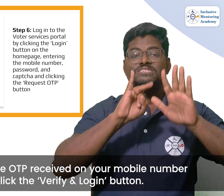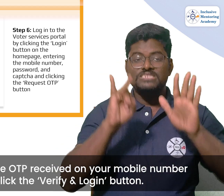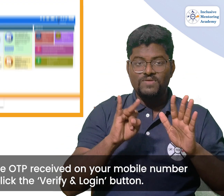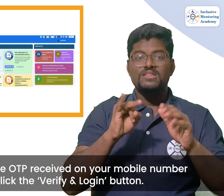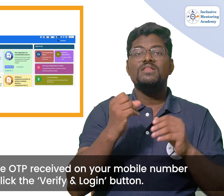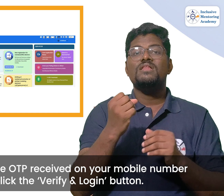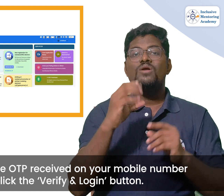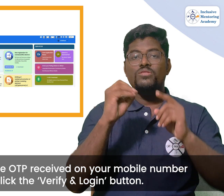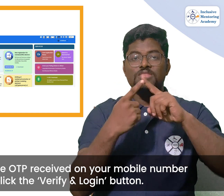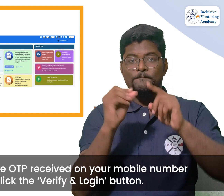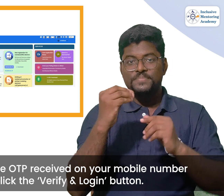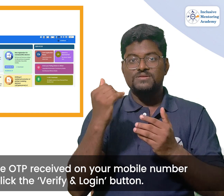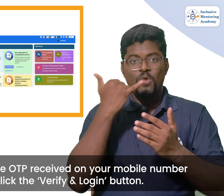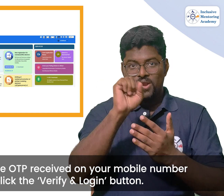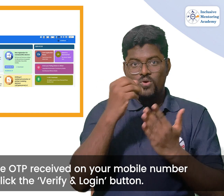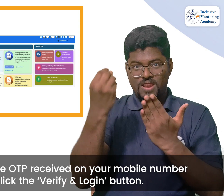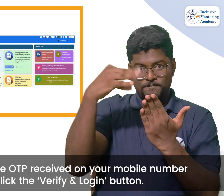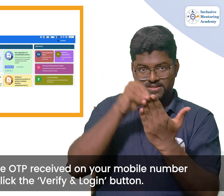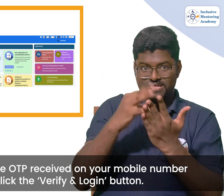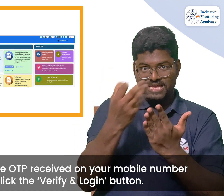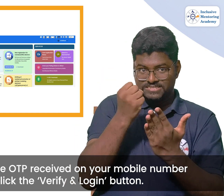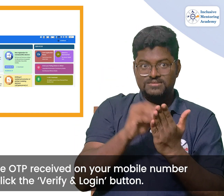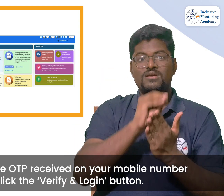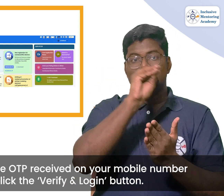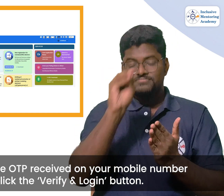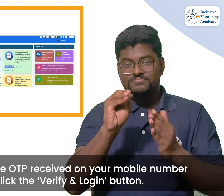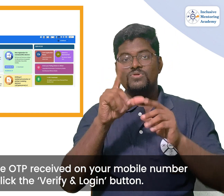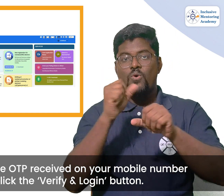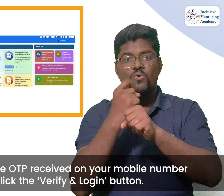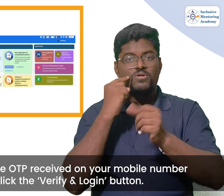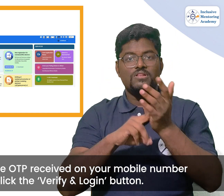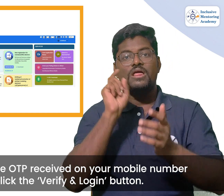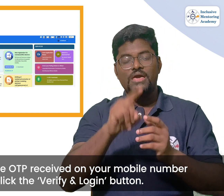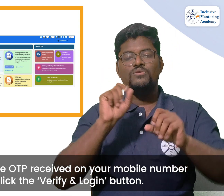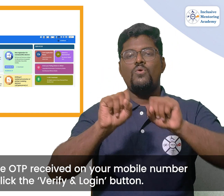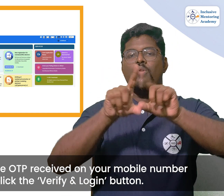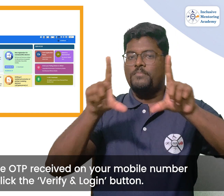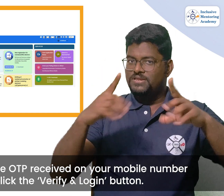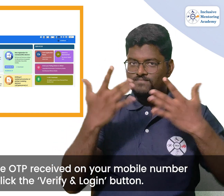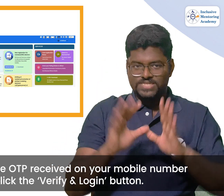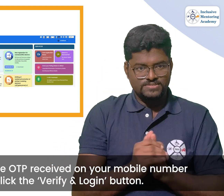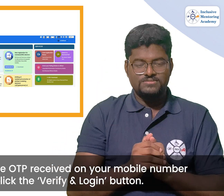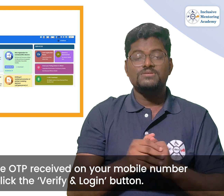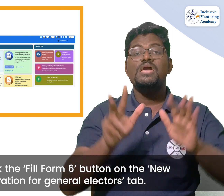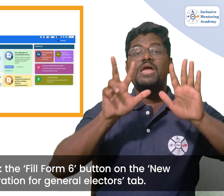Step 7. Enter the OTP received on your mobile number and click the Verify and Login button. Step